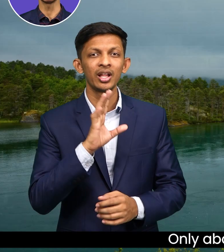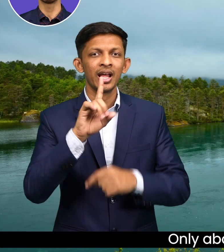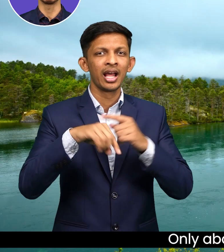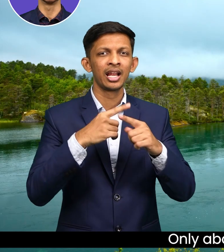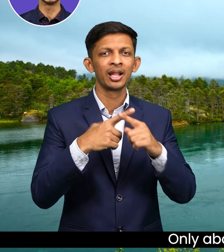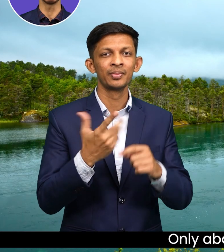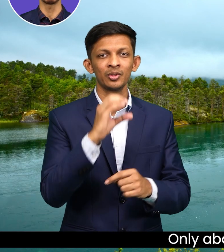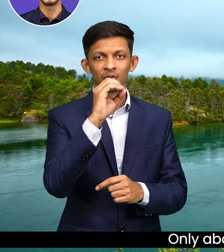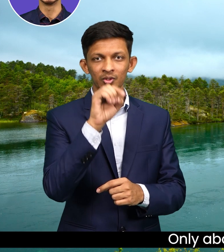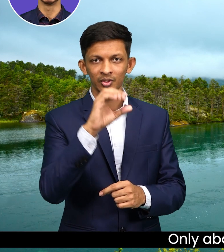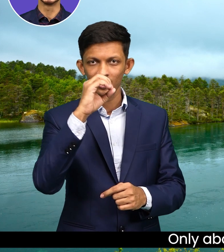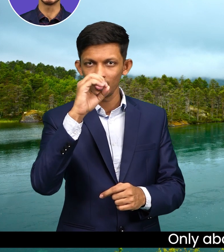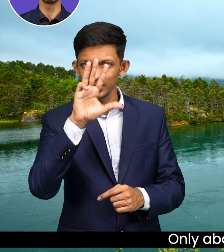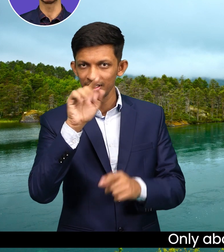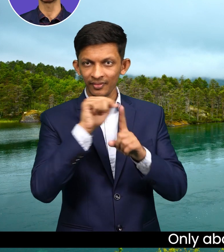Only about